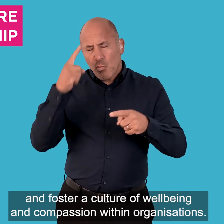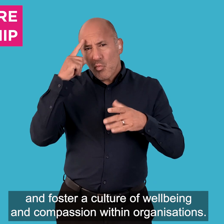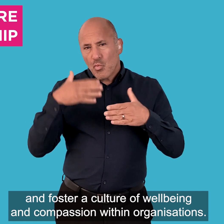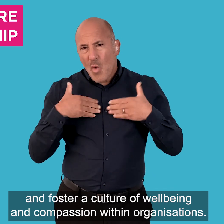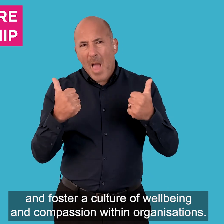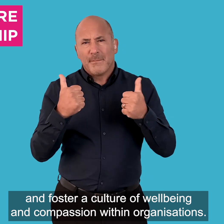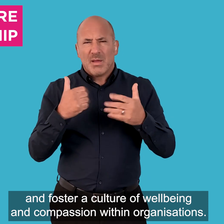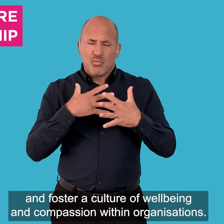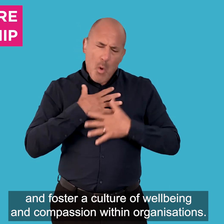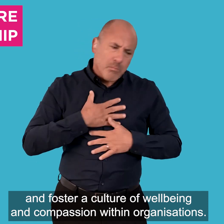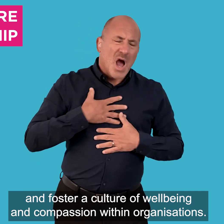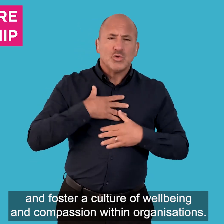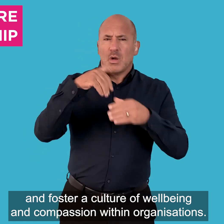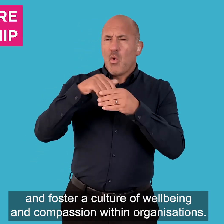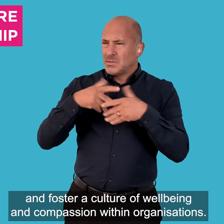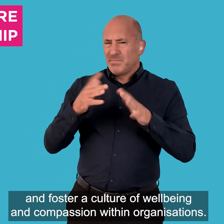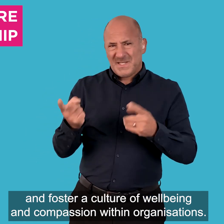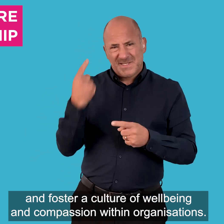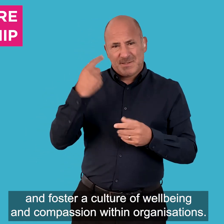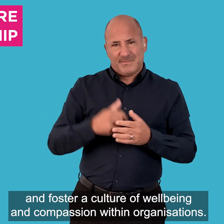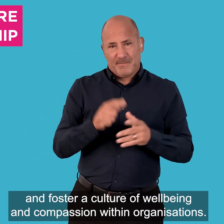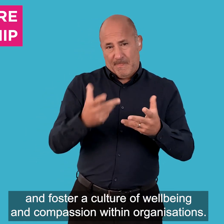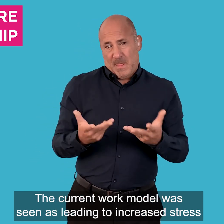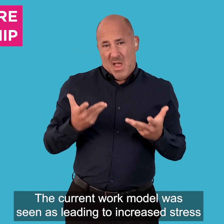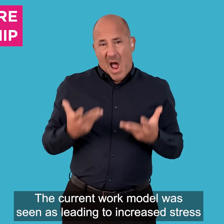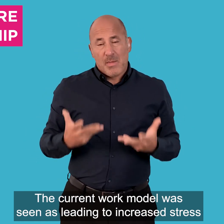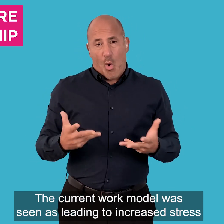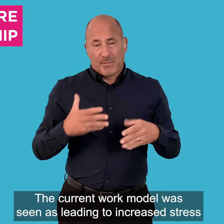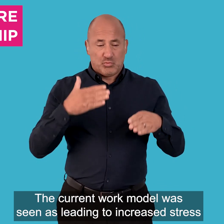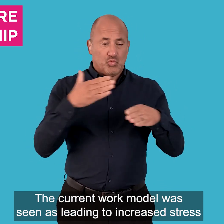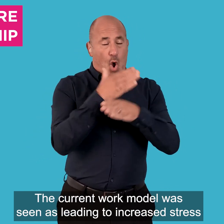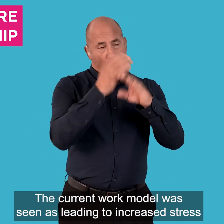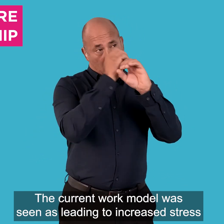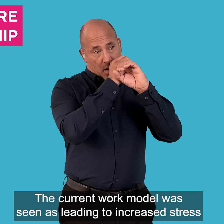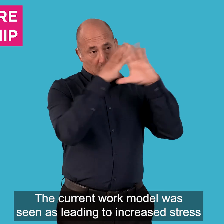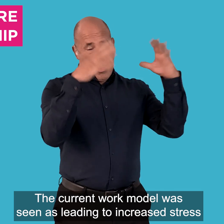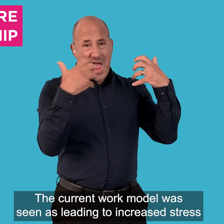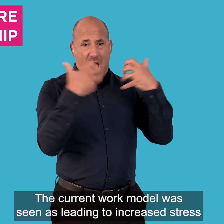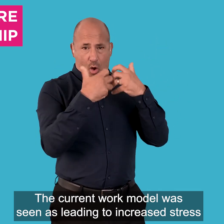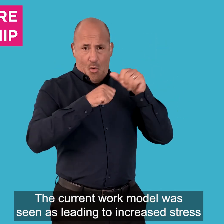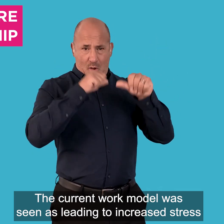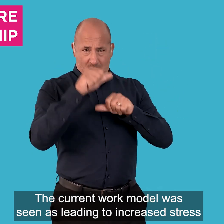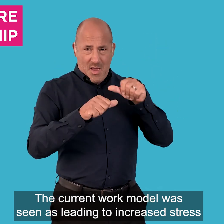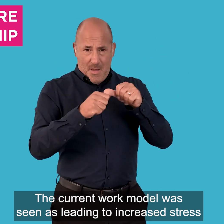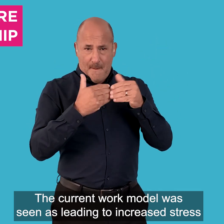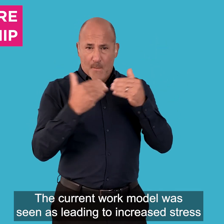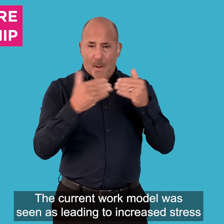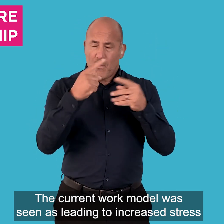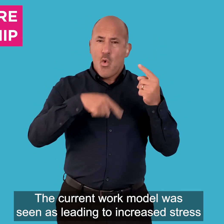and foster a culture of well-being and compassion within organisations. The current work model was seen as leading